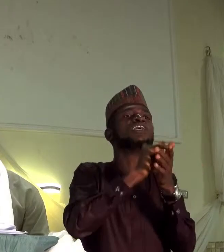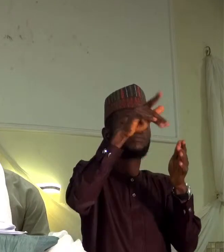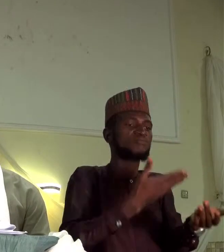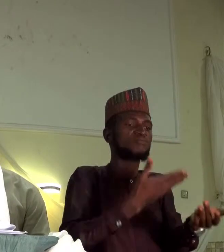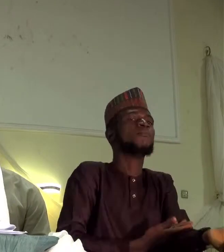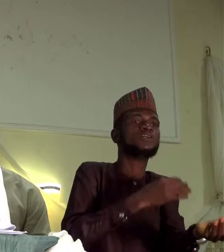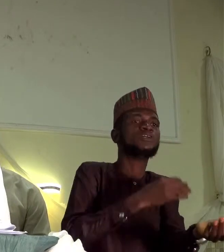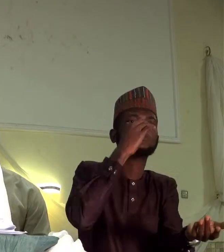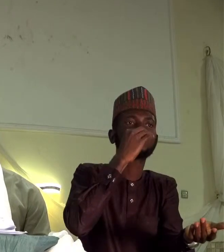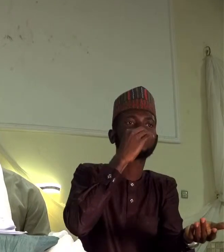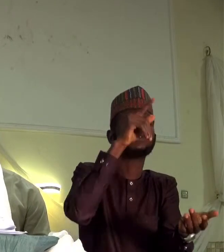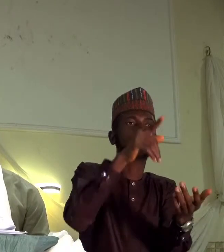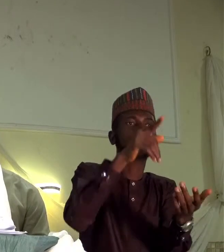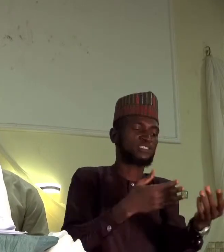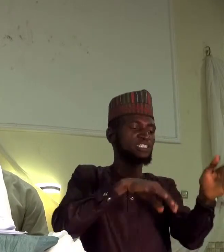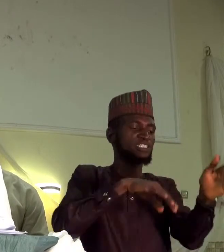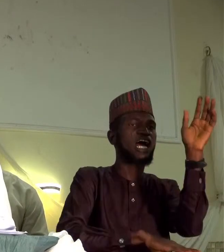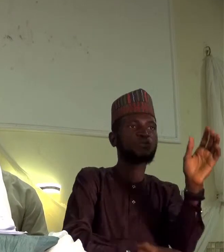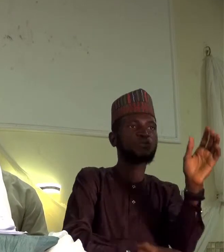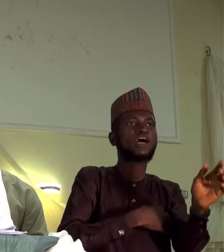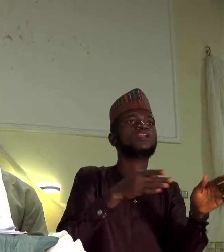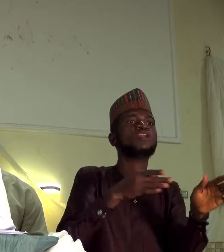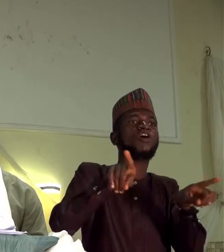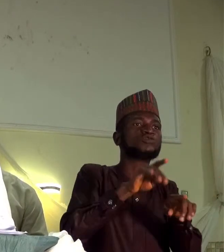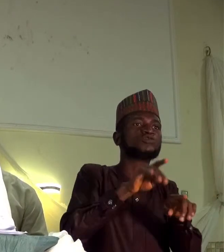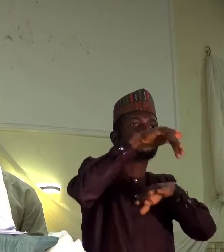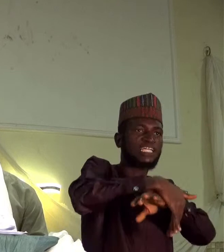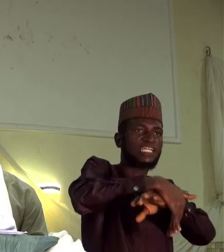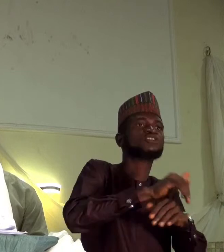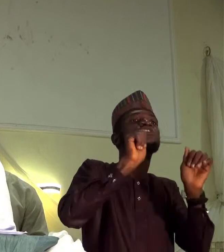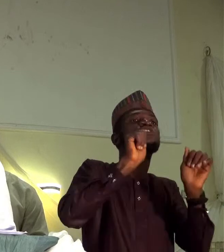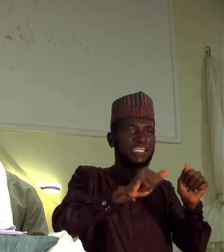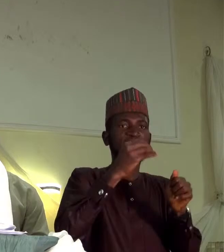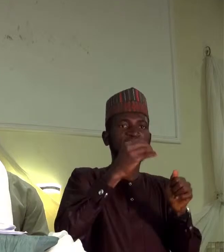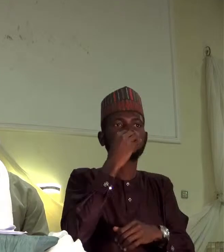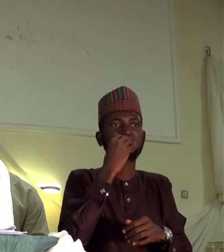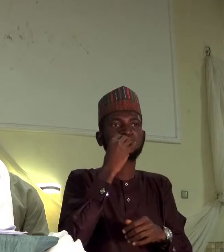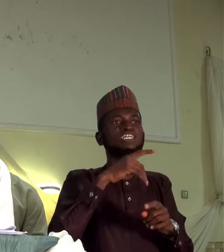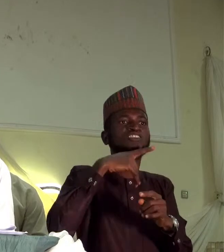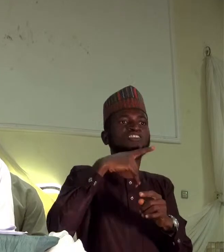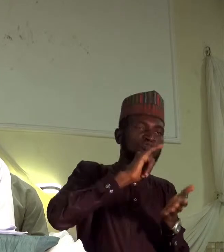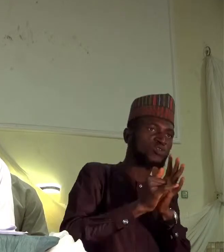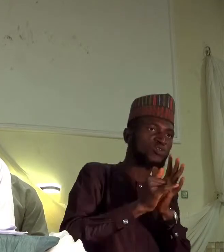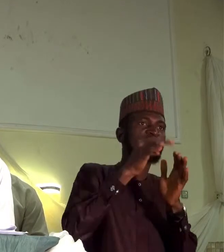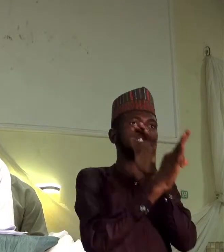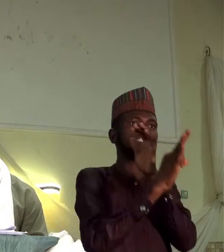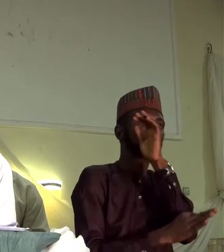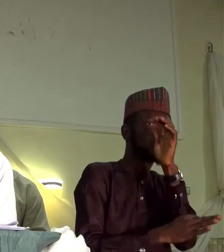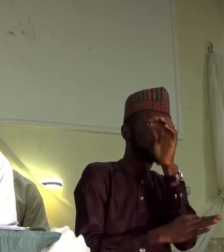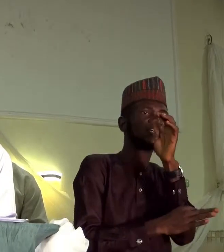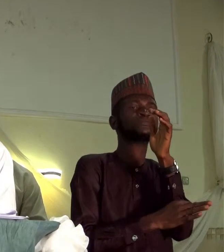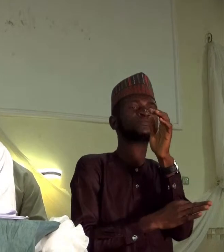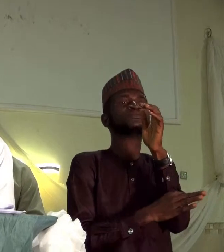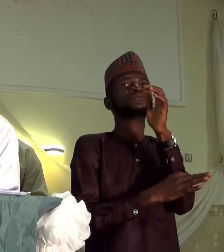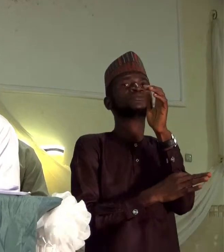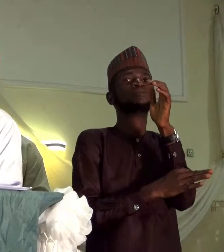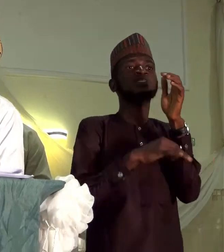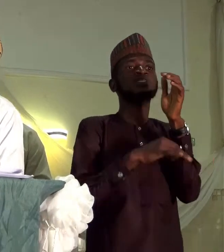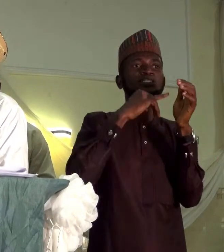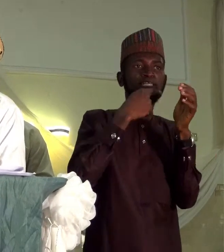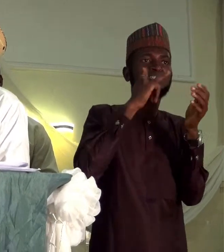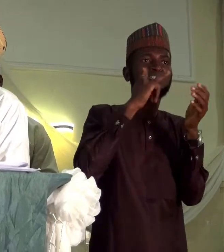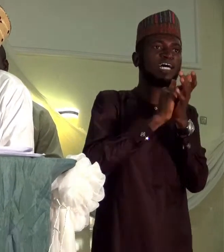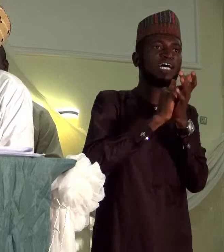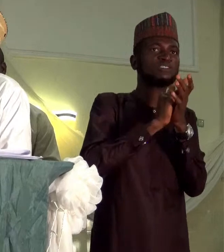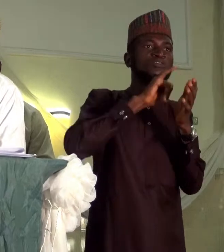de. Awon oloyibo won so fun aloni pe awon ti those the countries that are living below the poverty lines